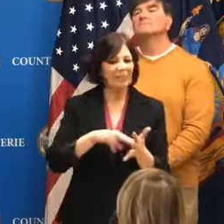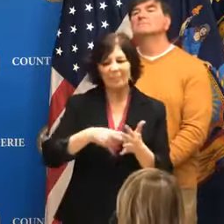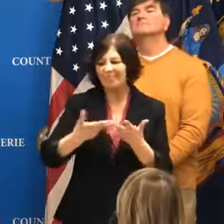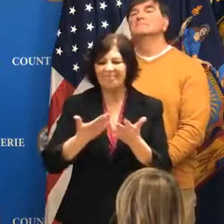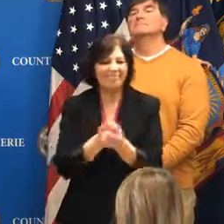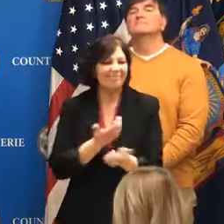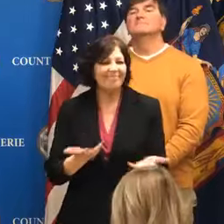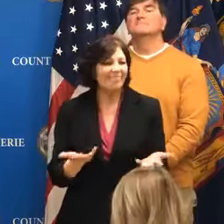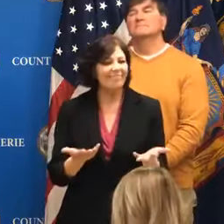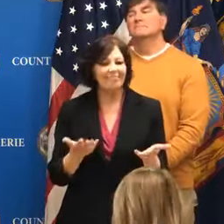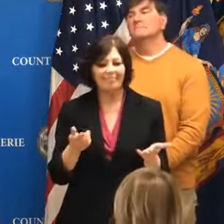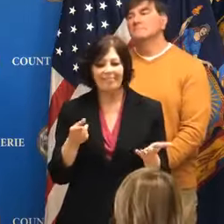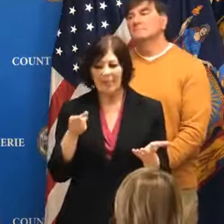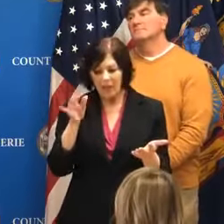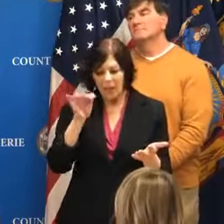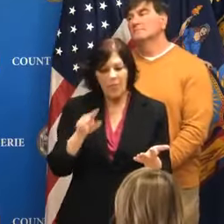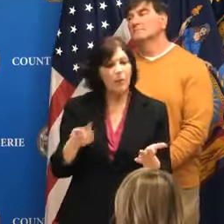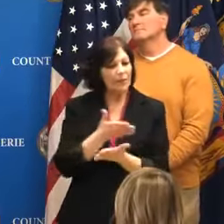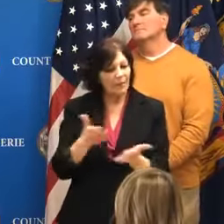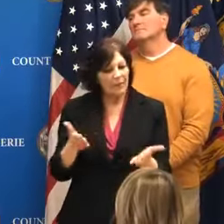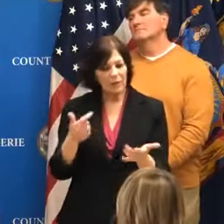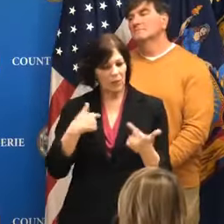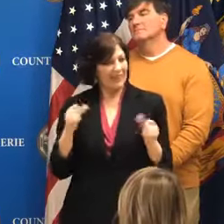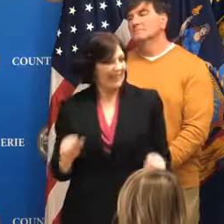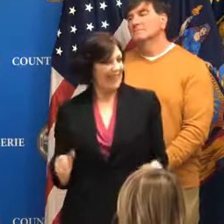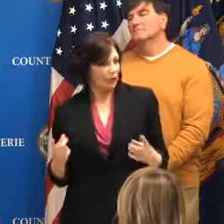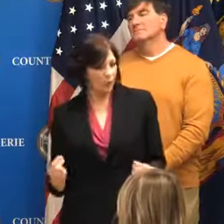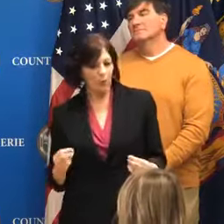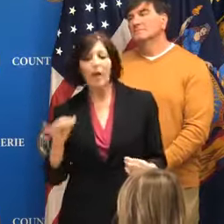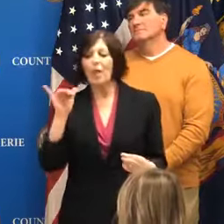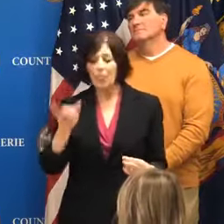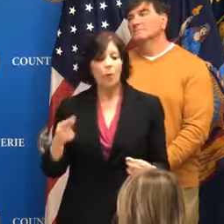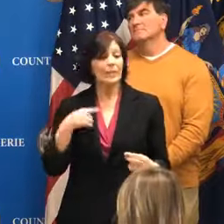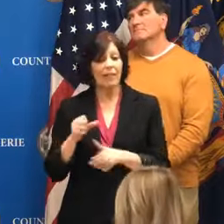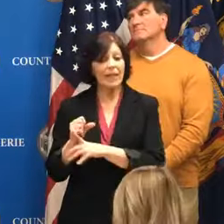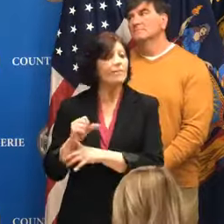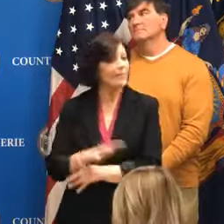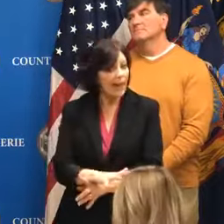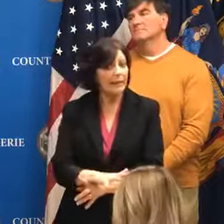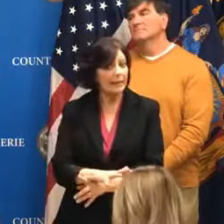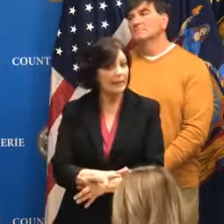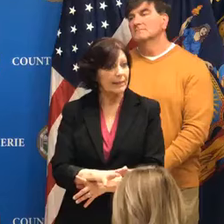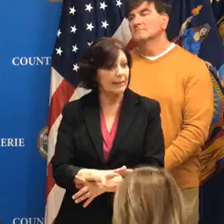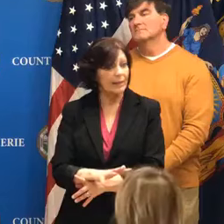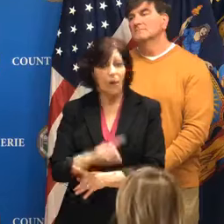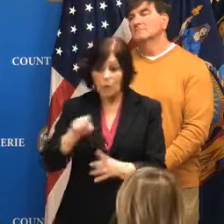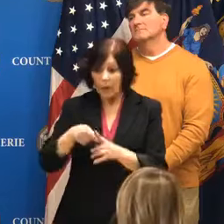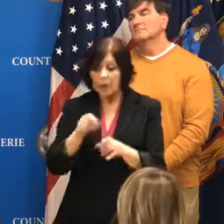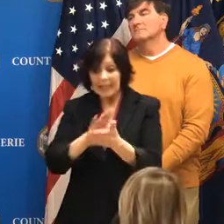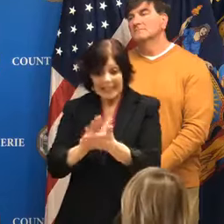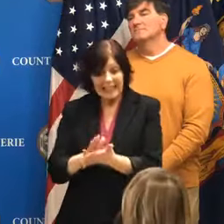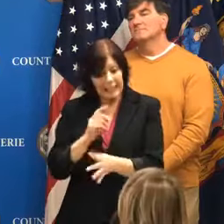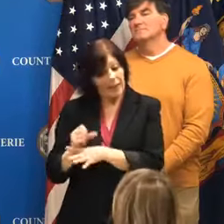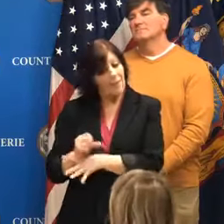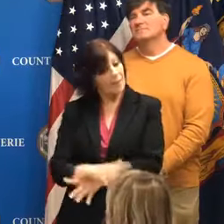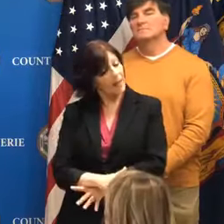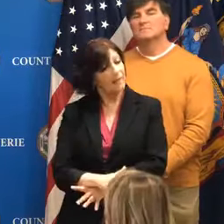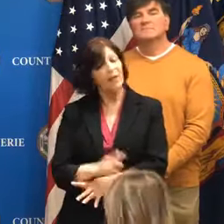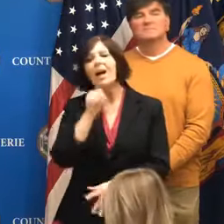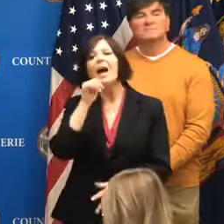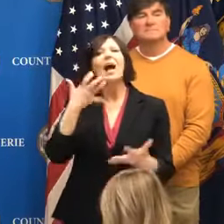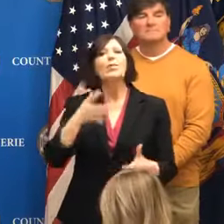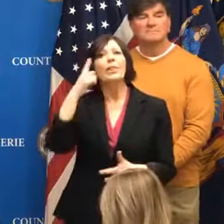utensils. And those are all things that we can do, and those have an effect. And so, I don't want the public to think that this